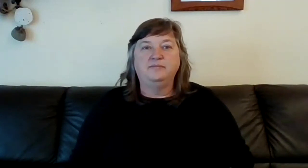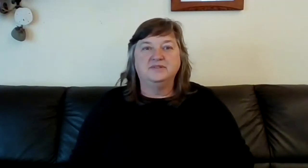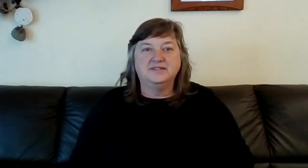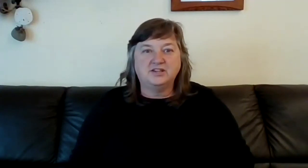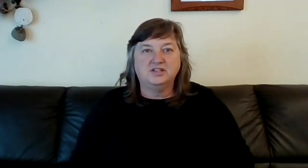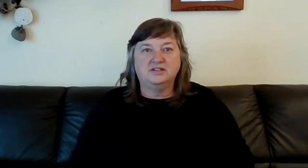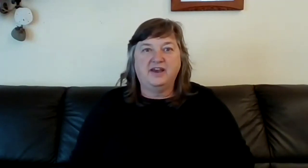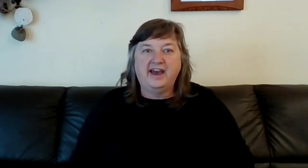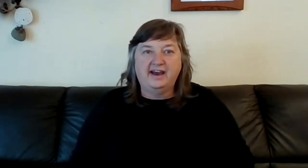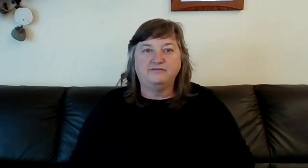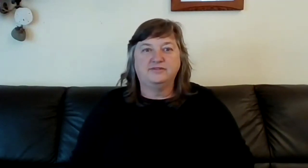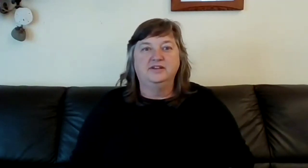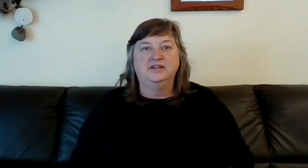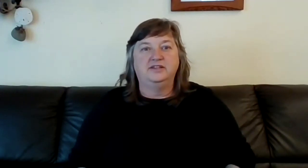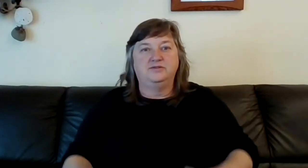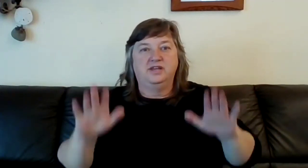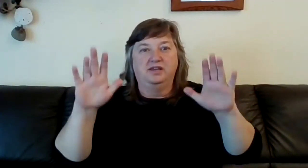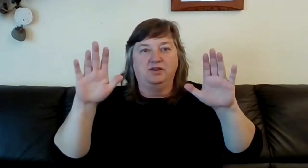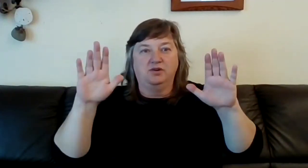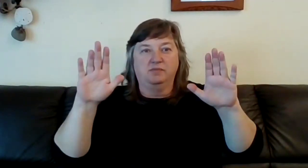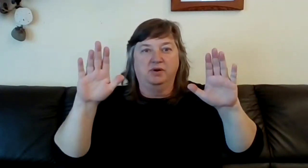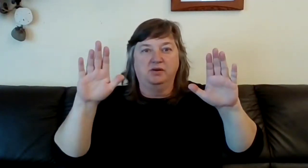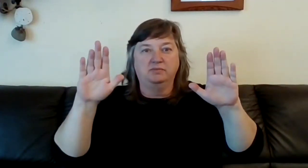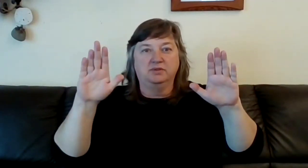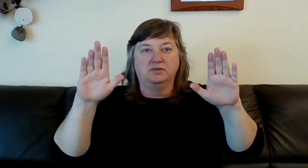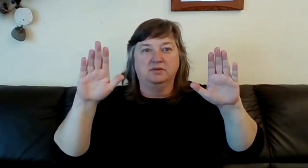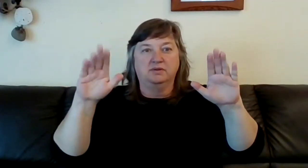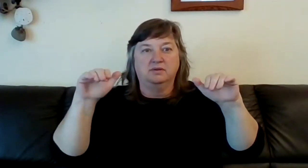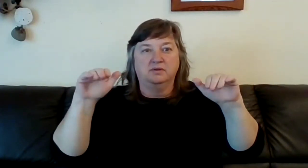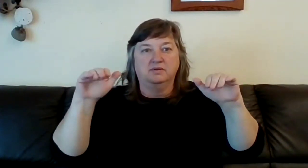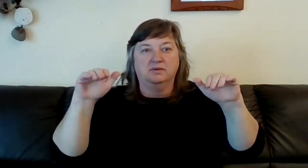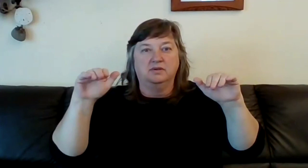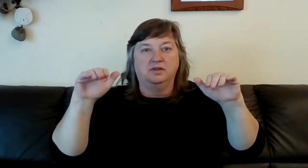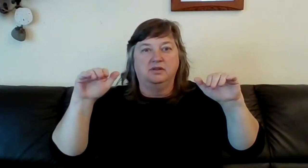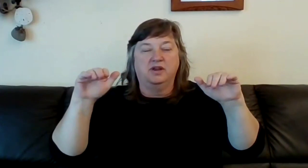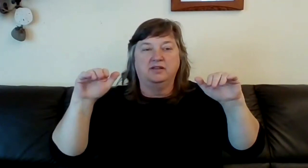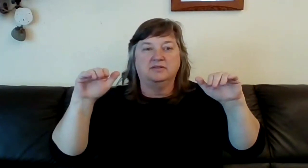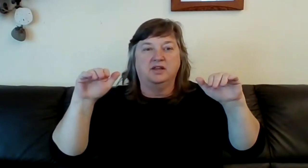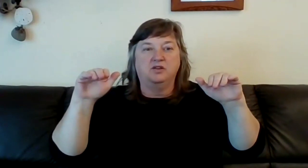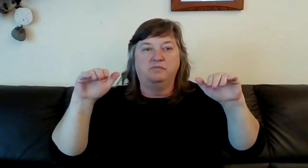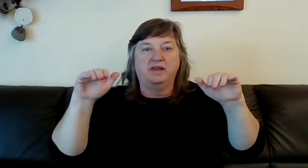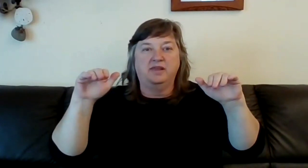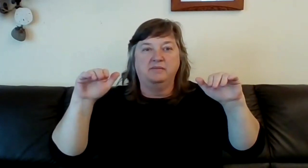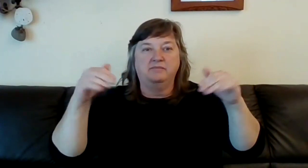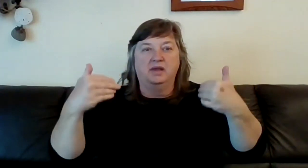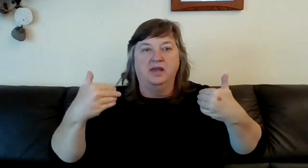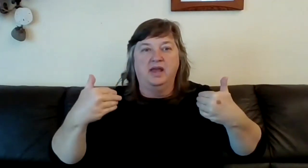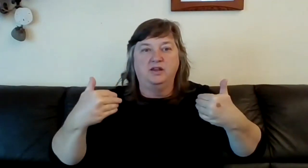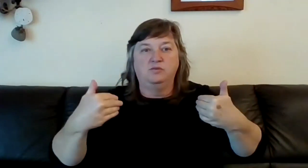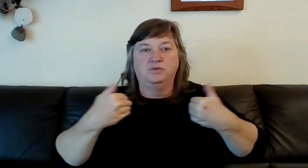And possession of have is you take your palms, your hands, and you bend them and you put